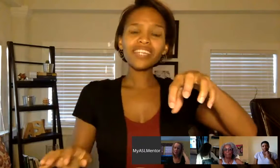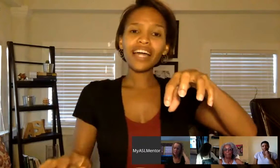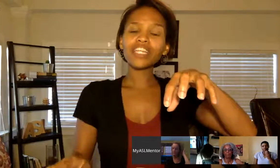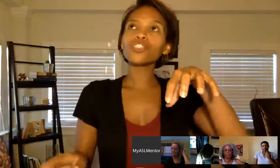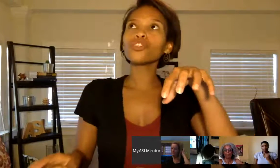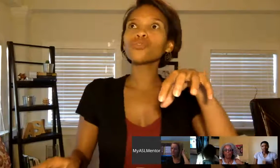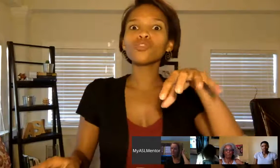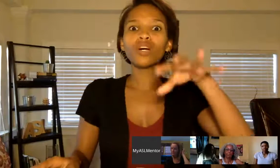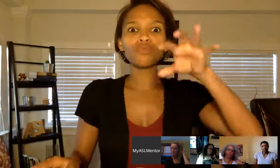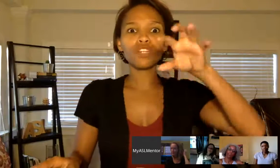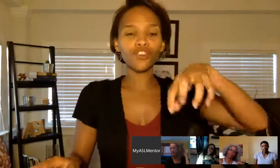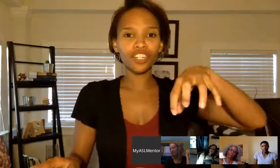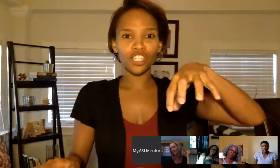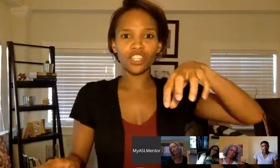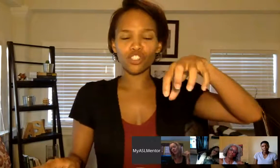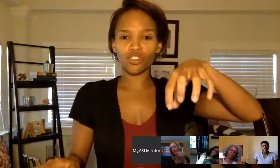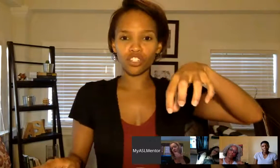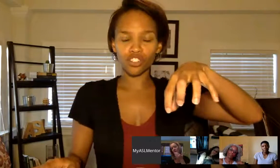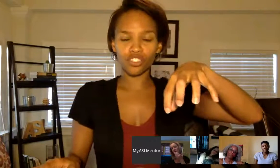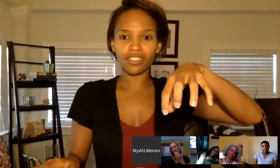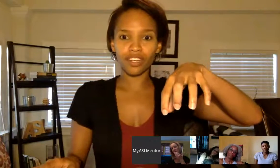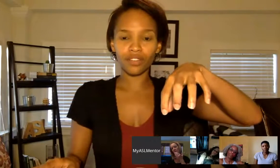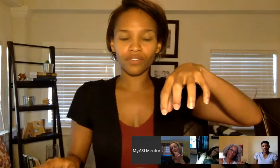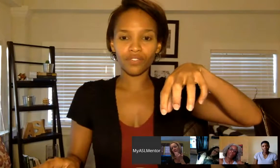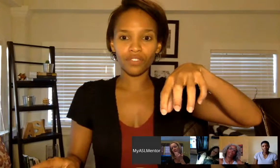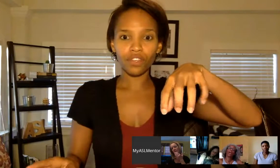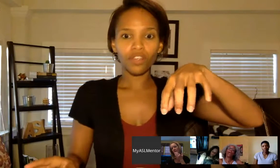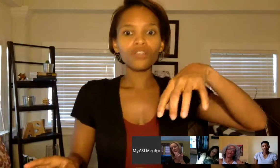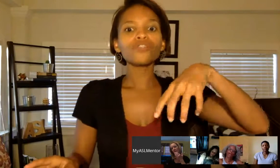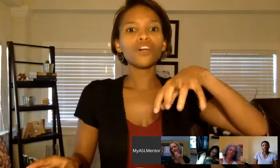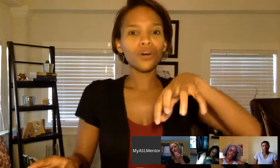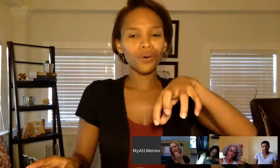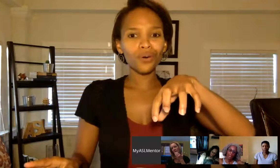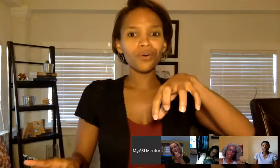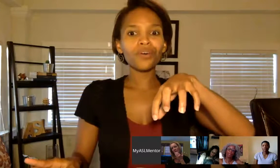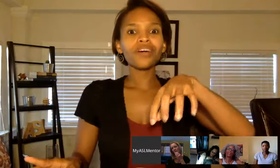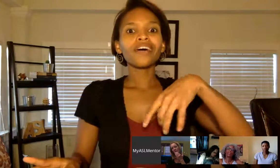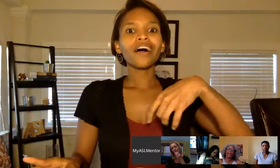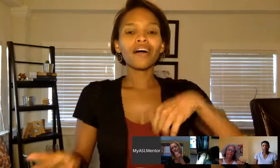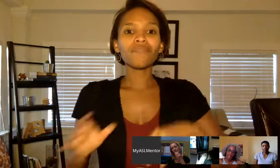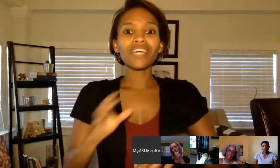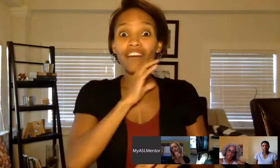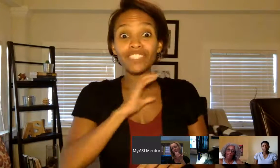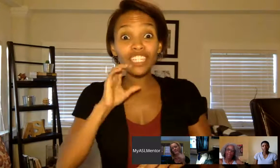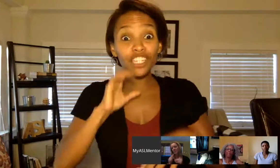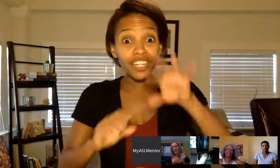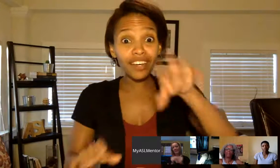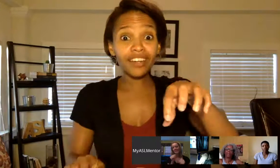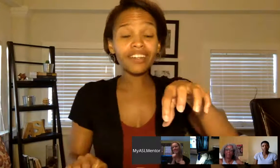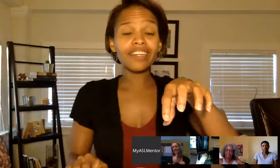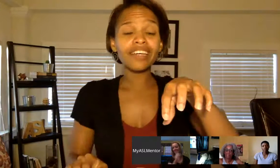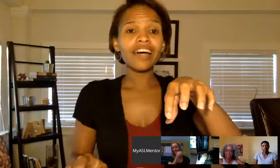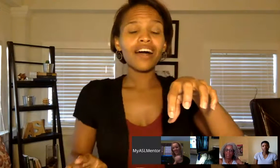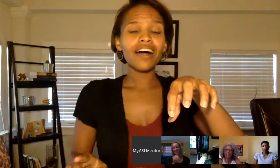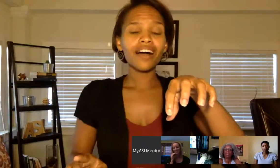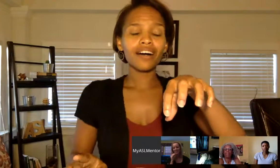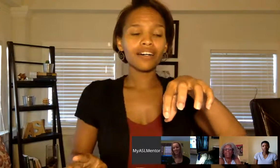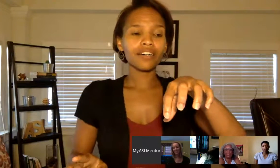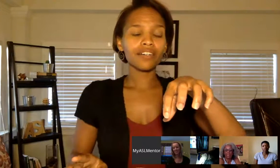This sign is used when referring to the structure itself. So the cafeteria,